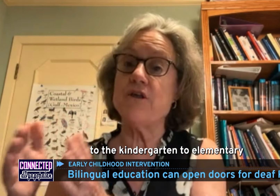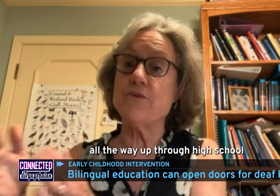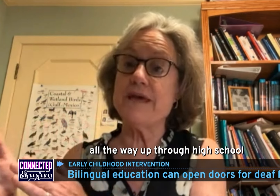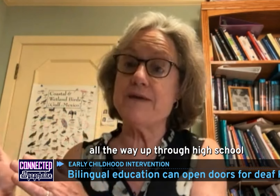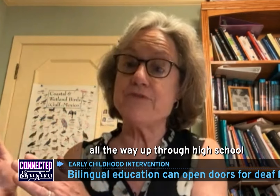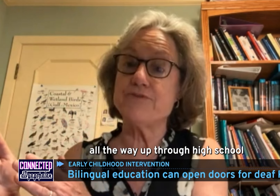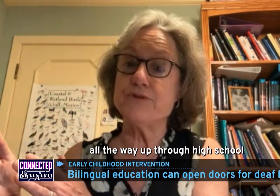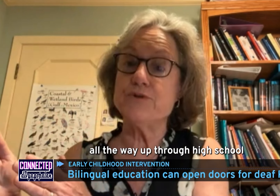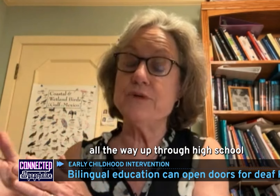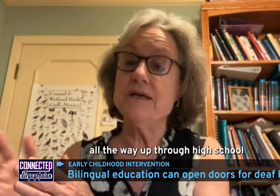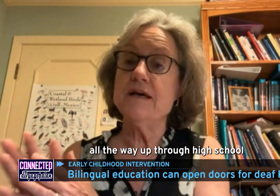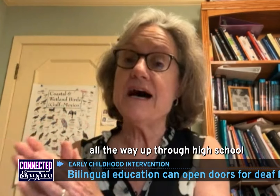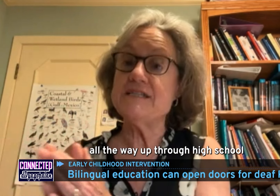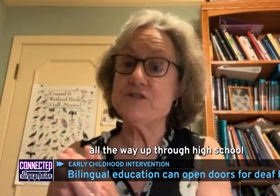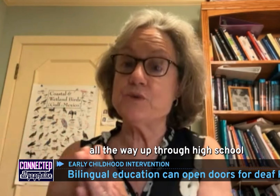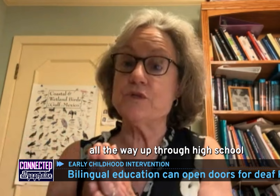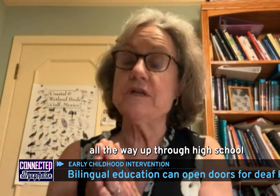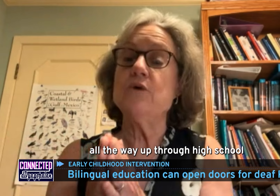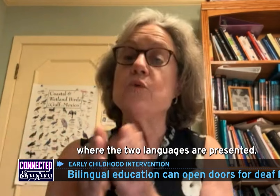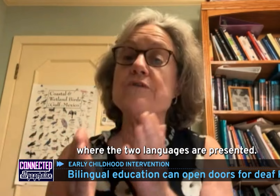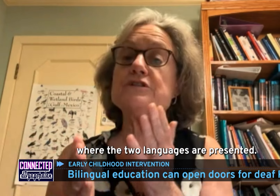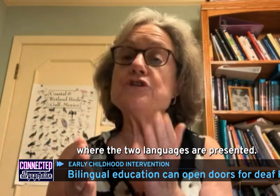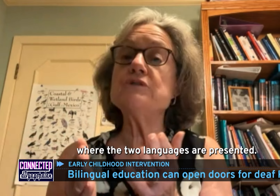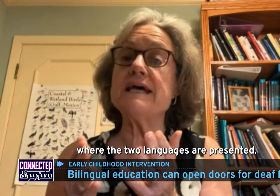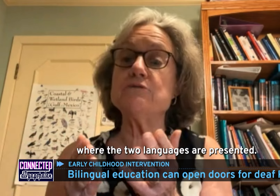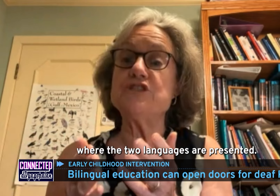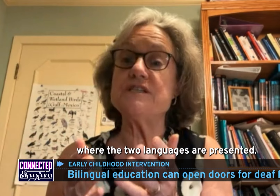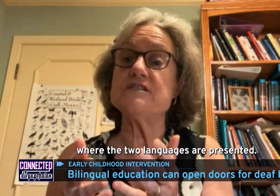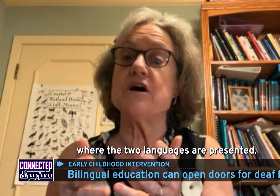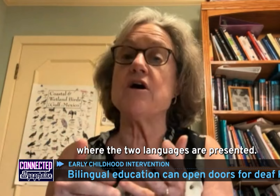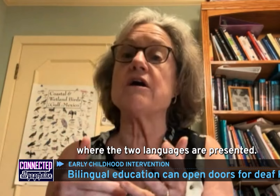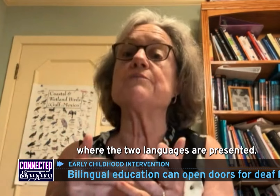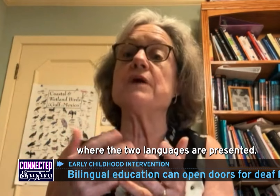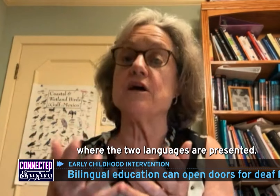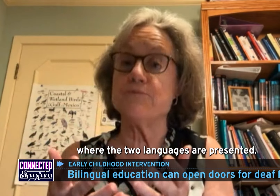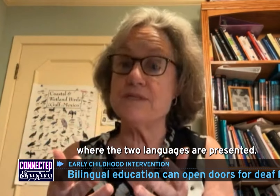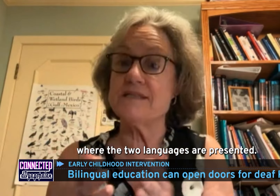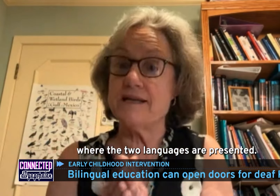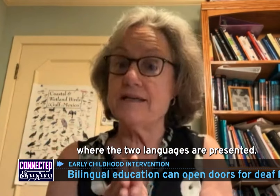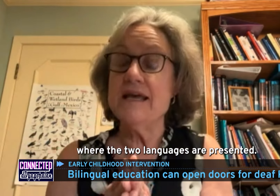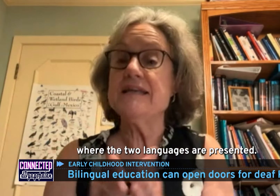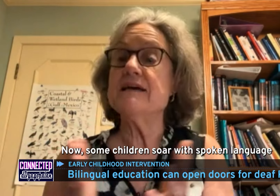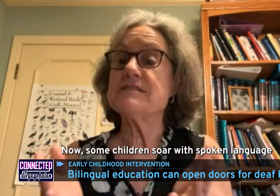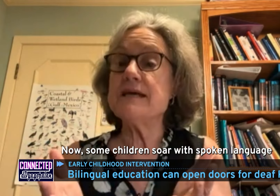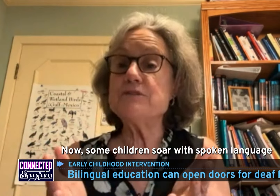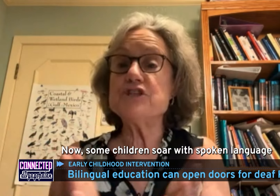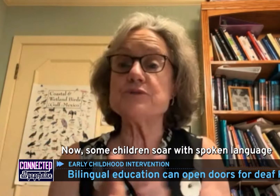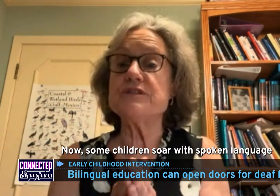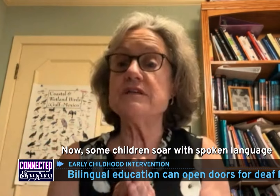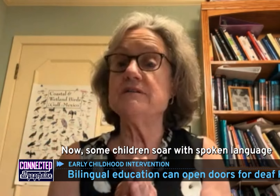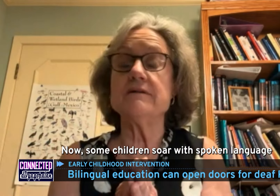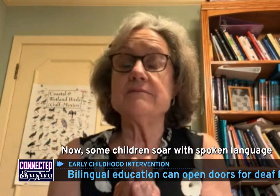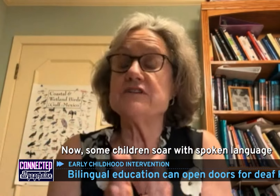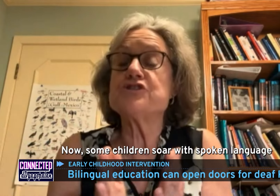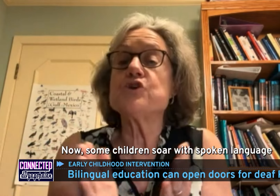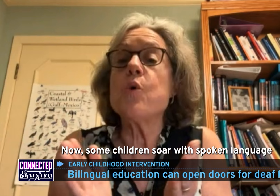the way up through high school, where the two languages are presented. Now, some children